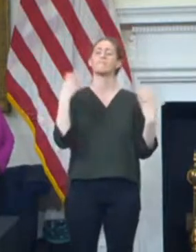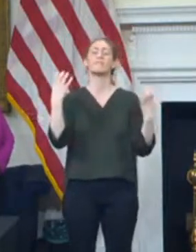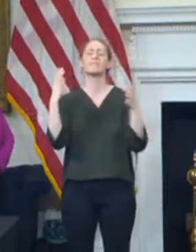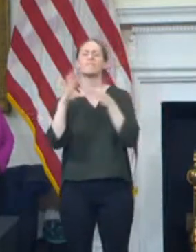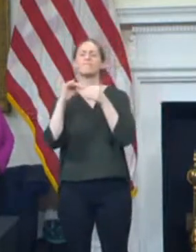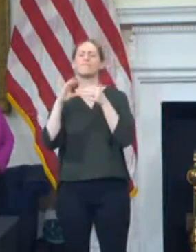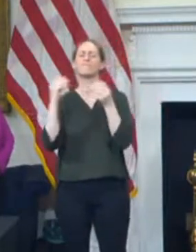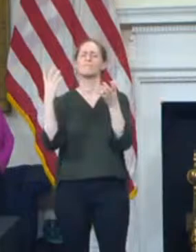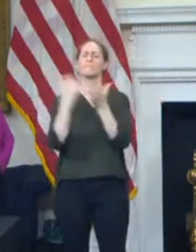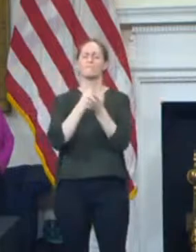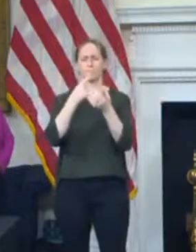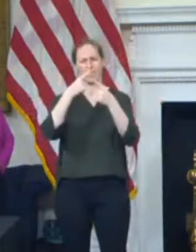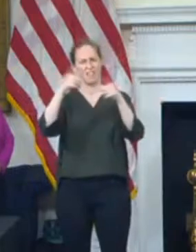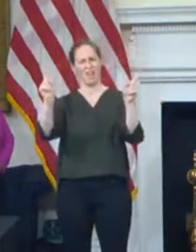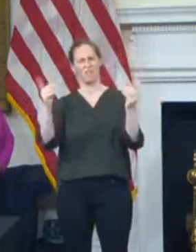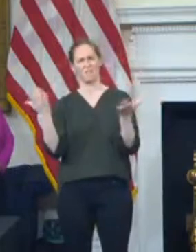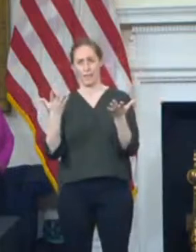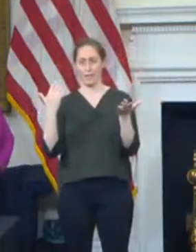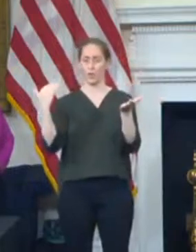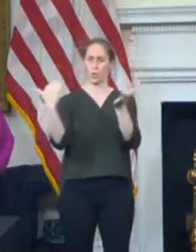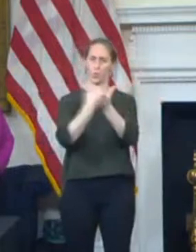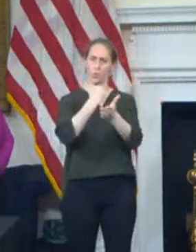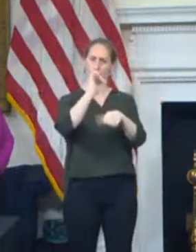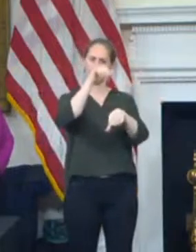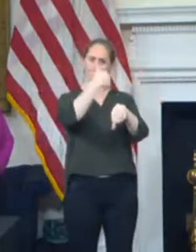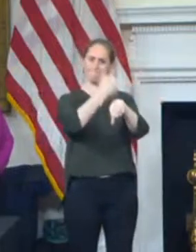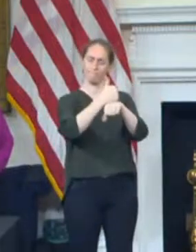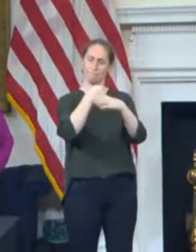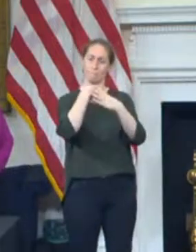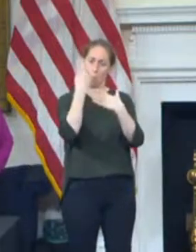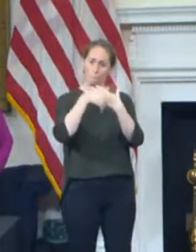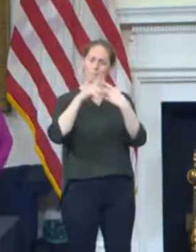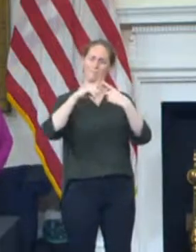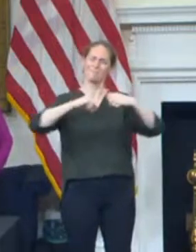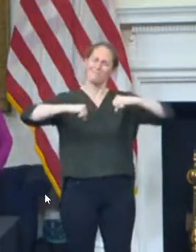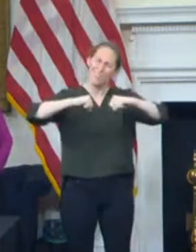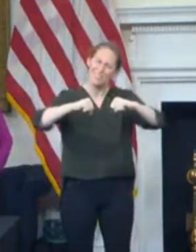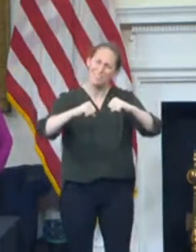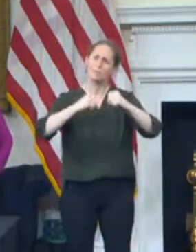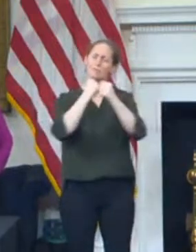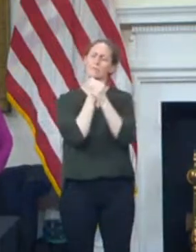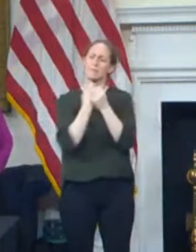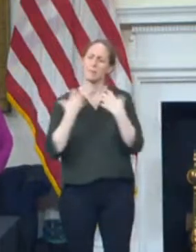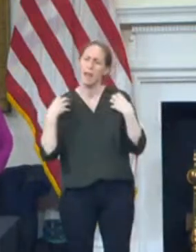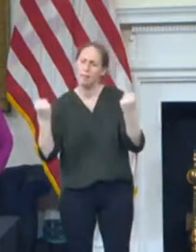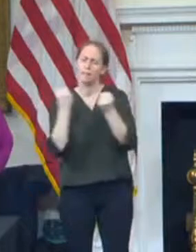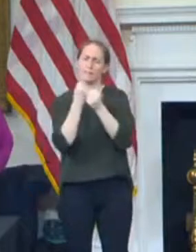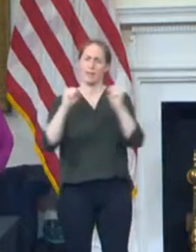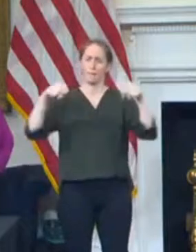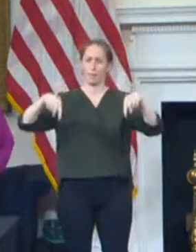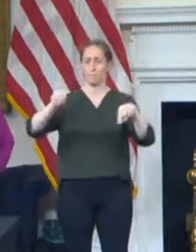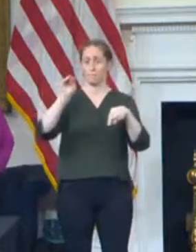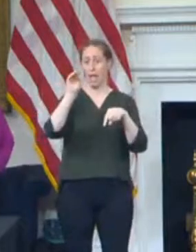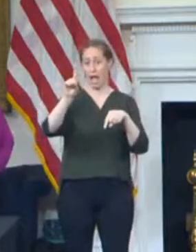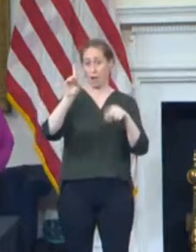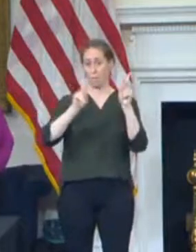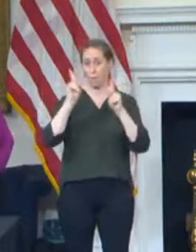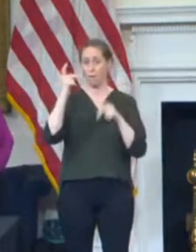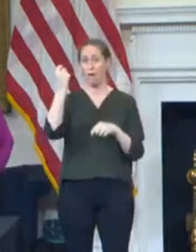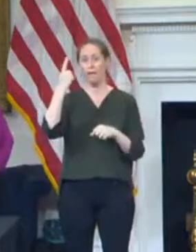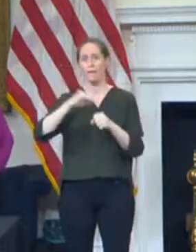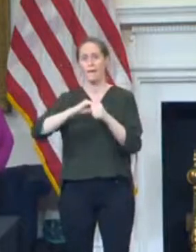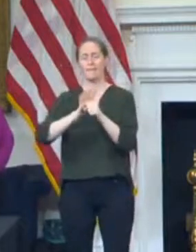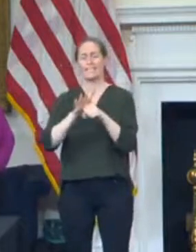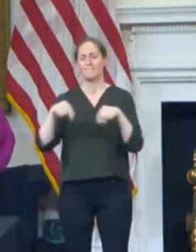Additional investments to protect the health and safety of Marylanders from COVID-19. First, I